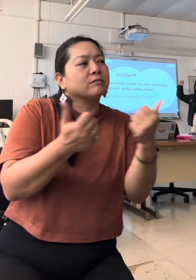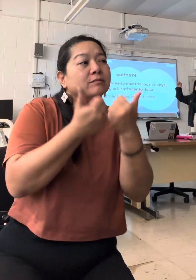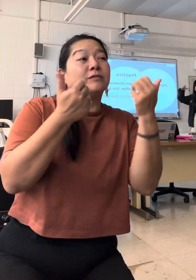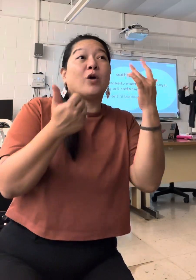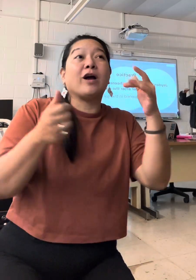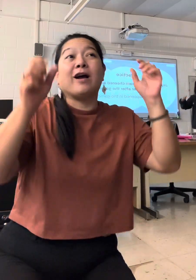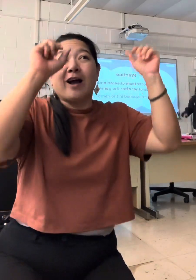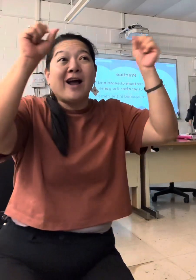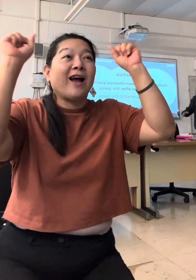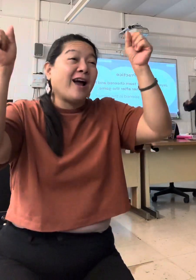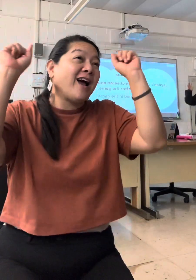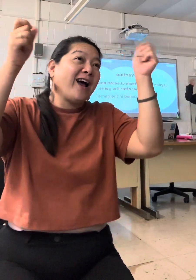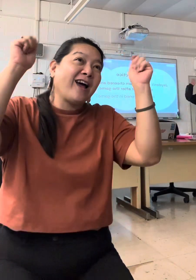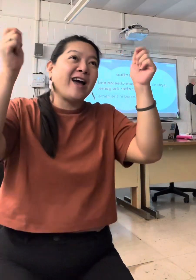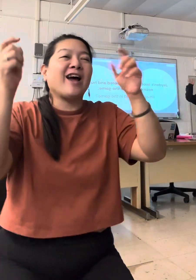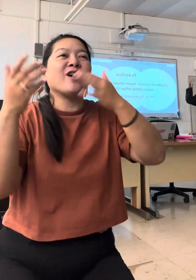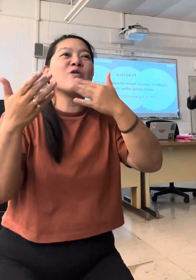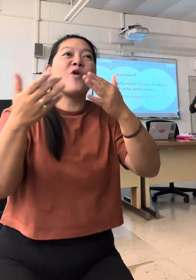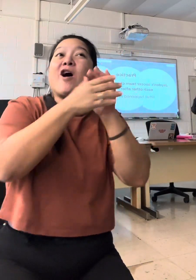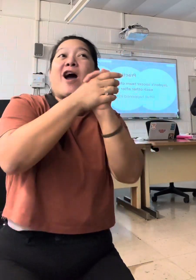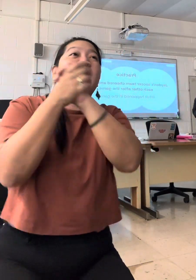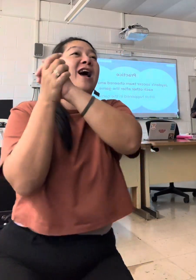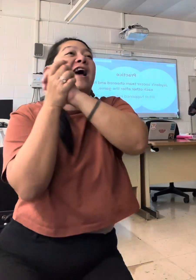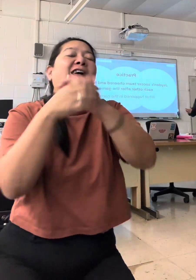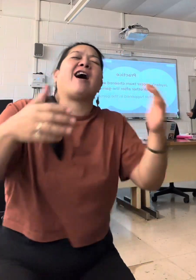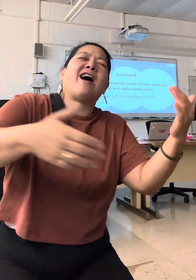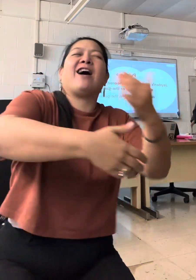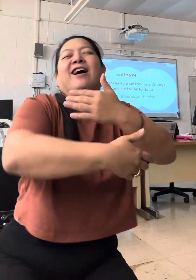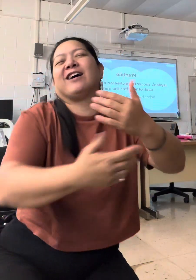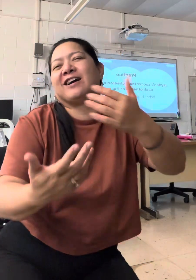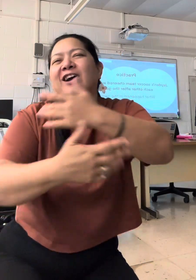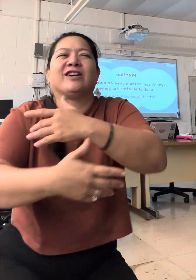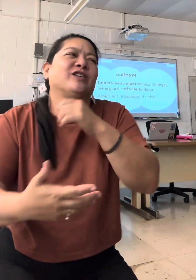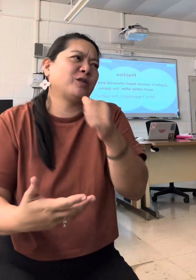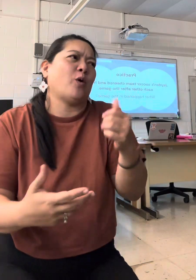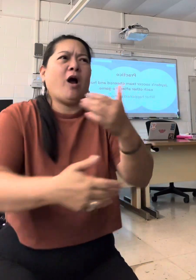cheering, hugging each other. You don't go yay and hug each other if you lost.